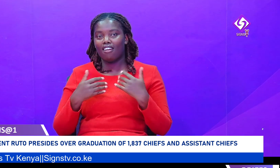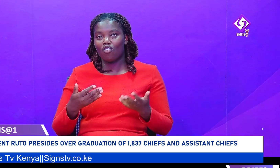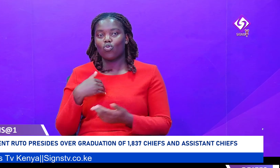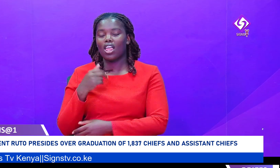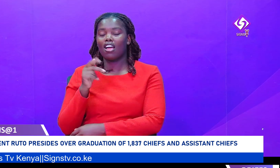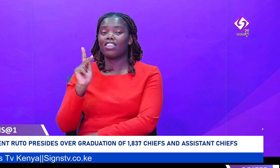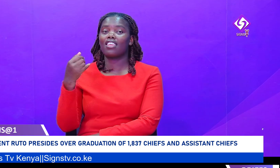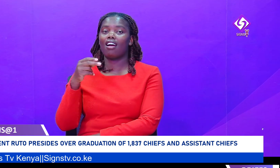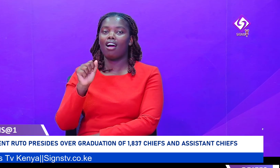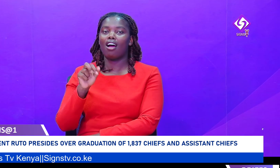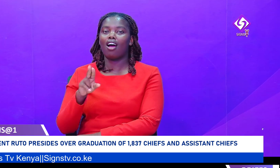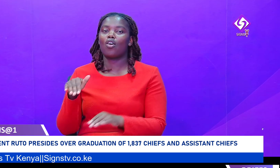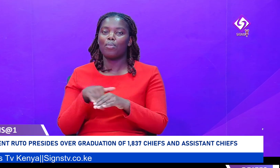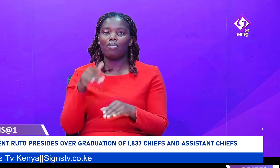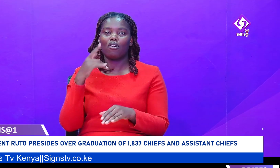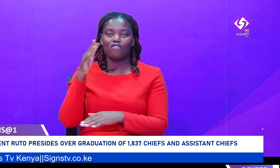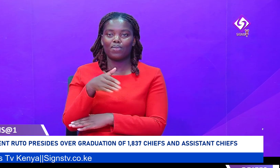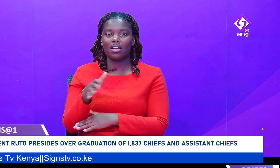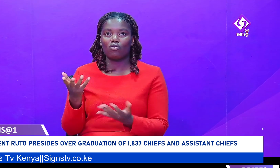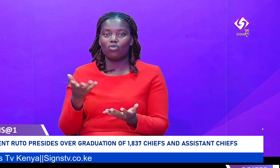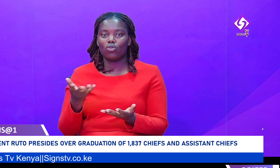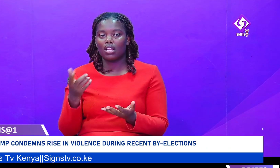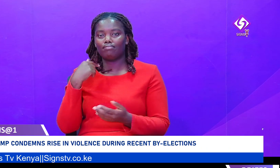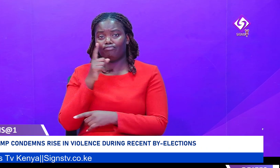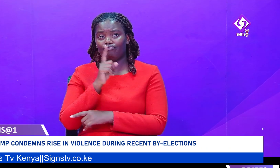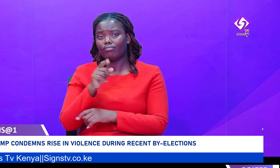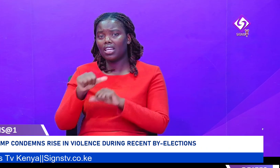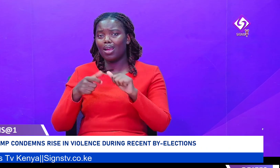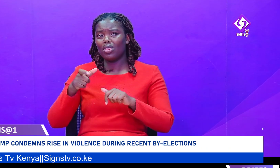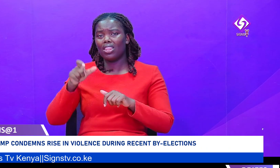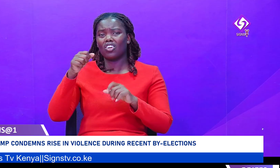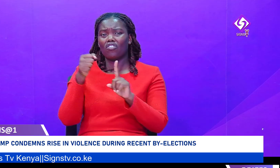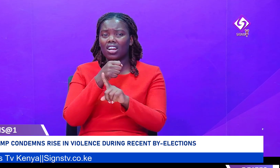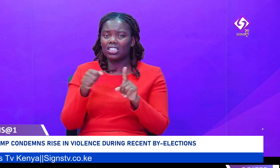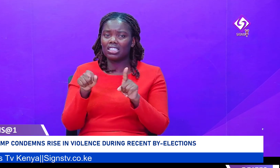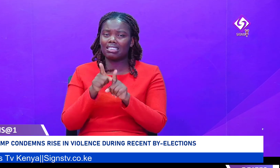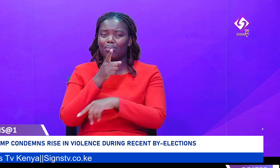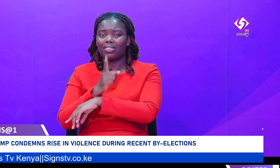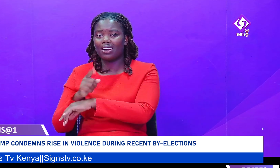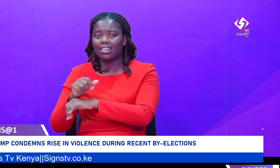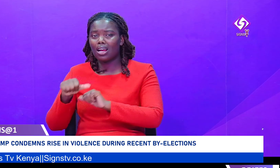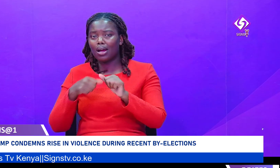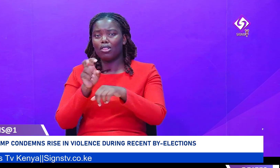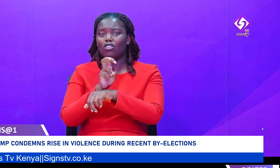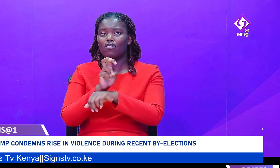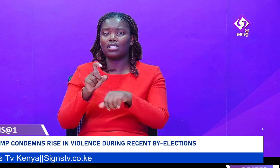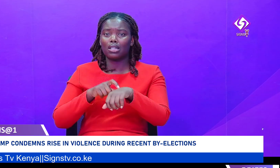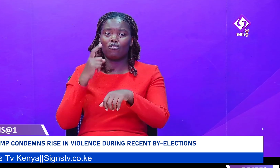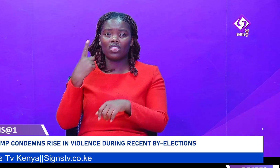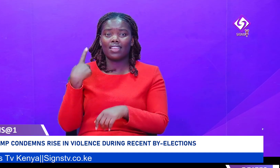Another news item, Kiharu Member of Parliament, Dini Nyoro, has condemned the increase in